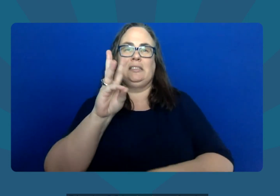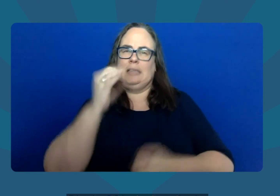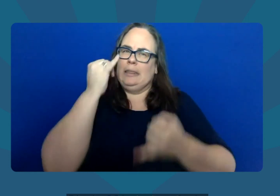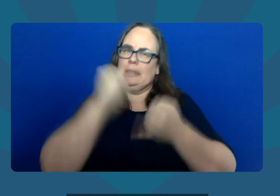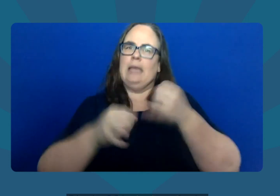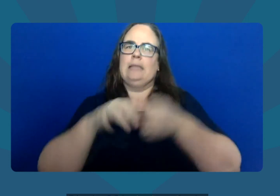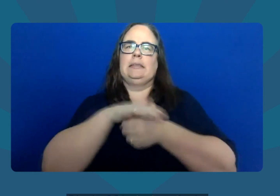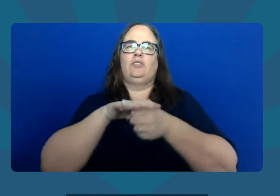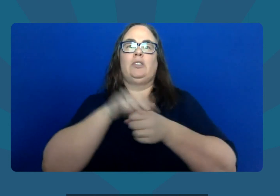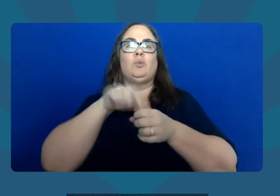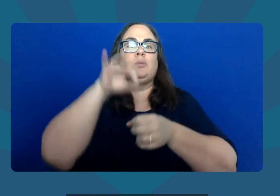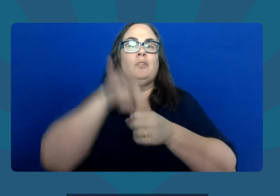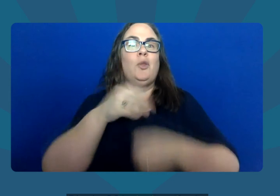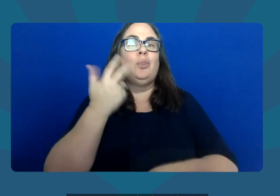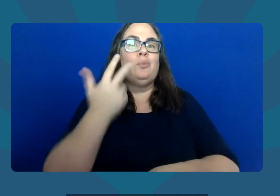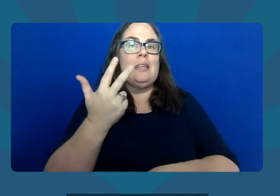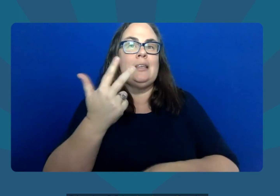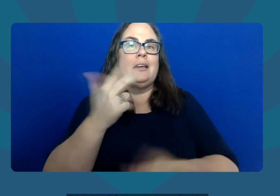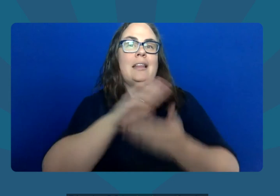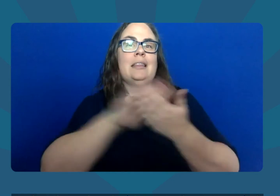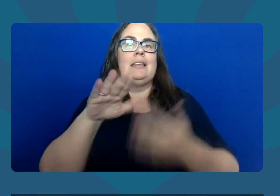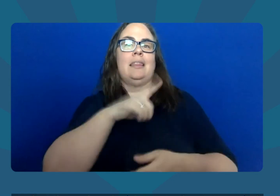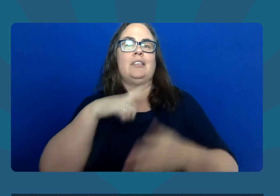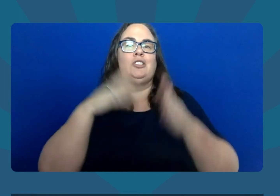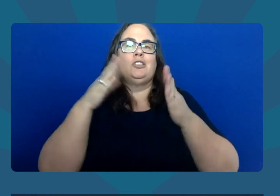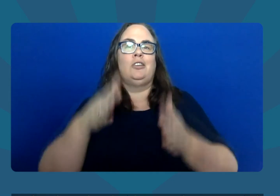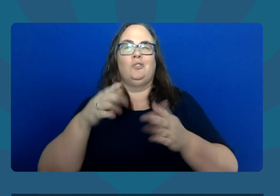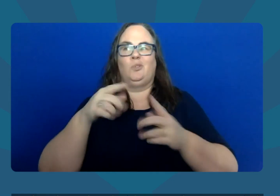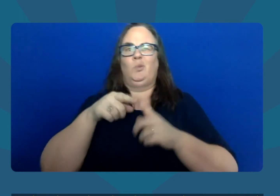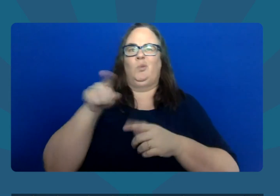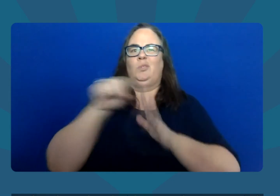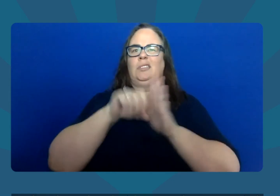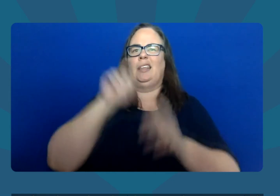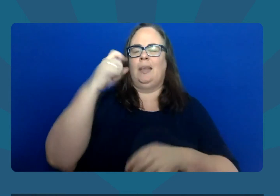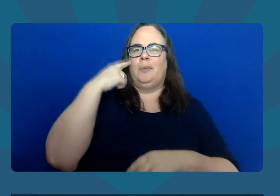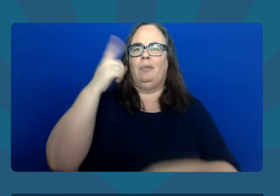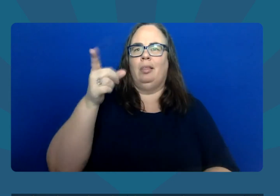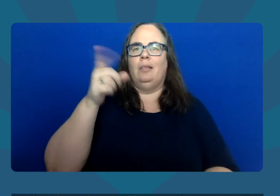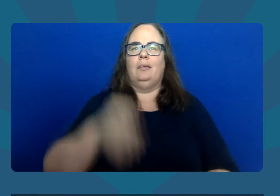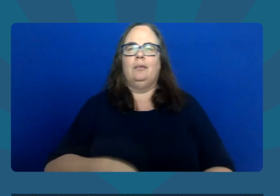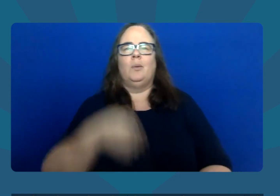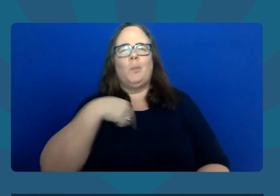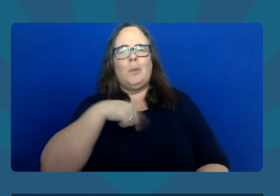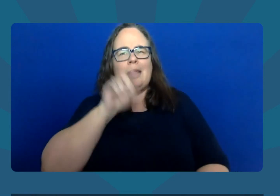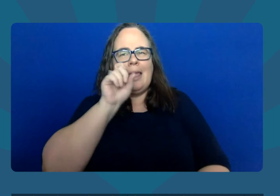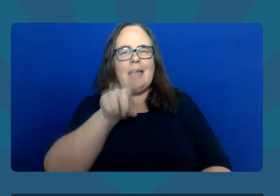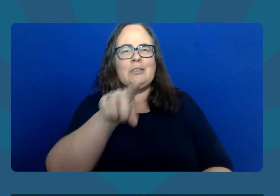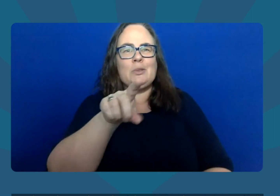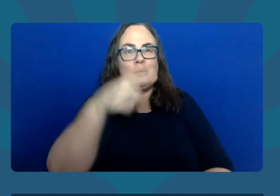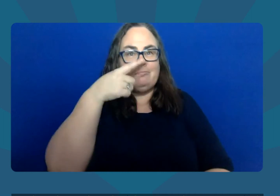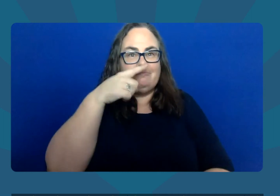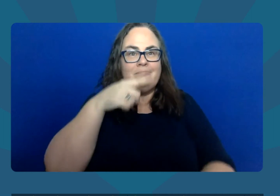District 26 is the last district to elect 3 clean legislators to the state